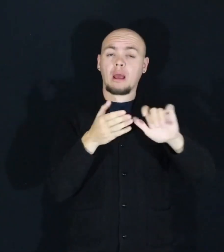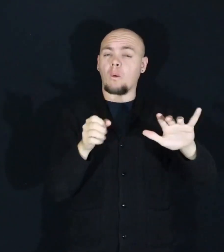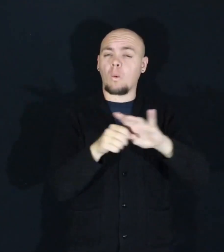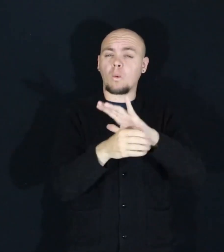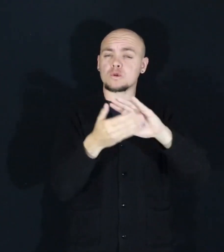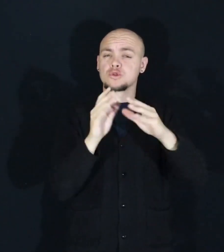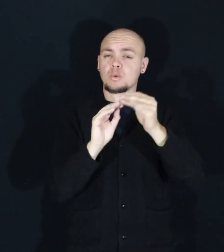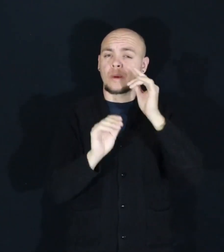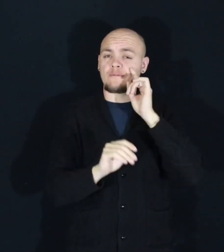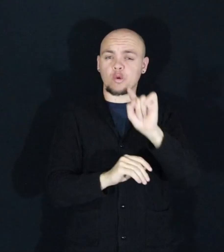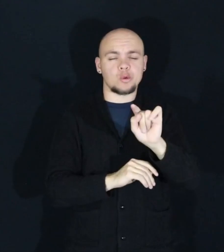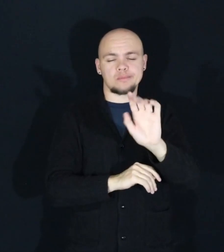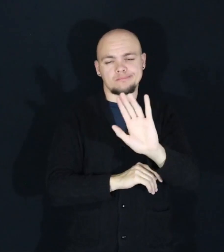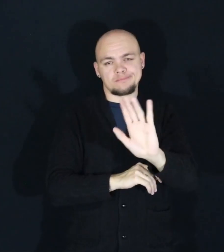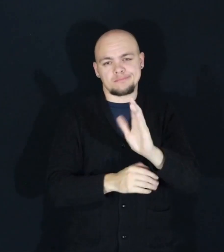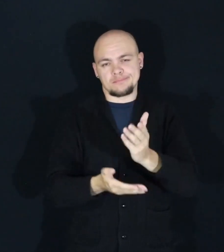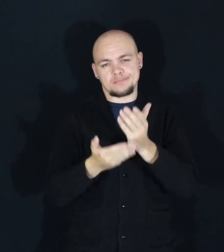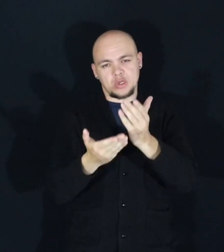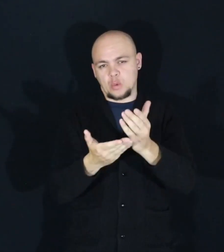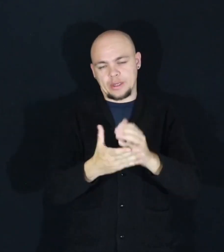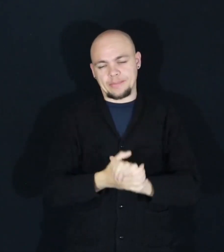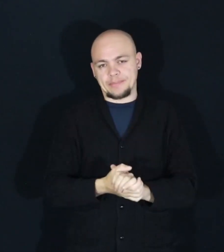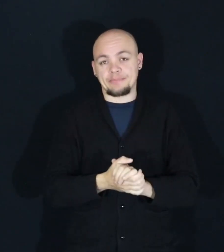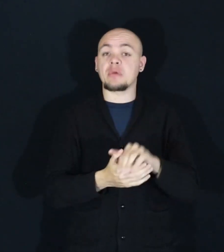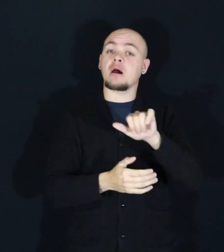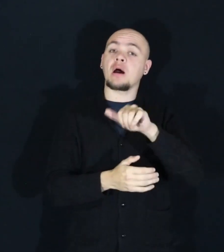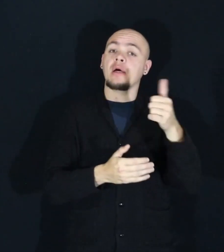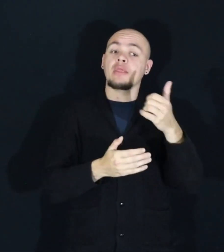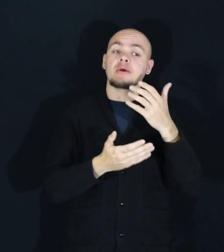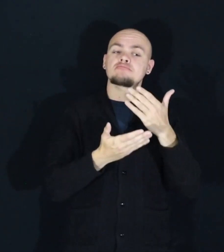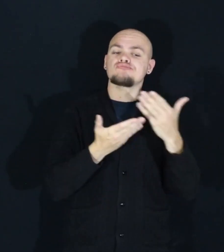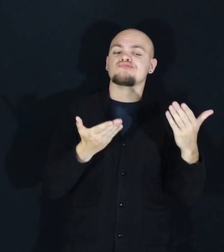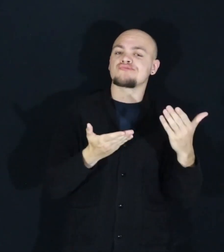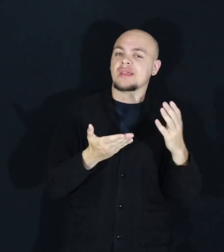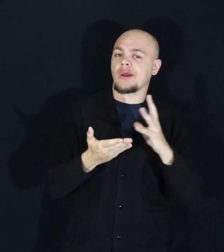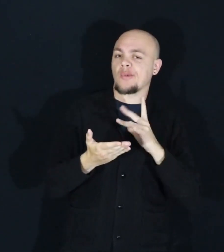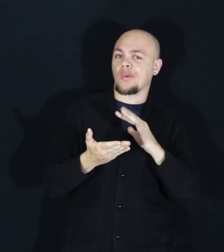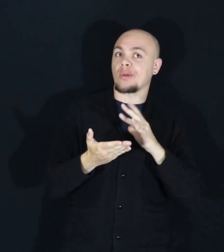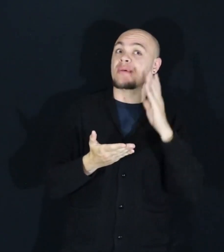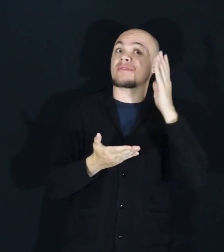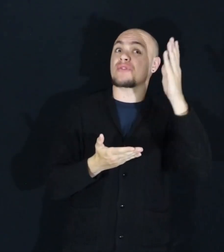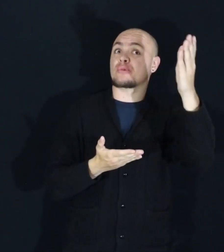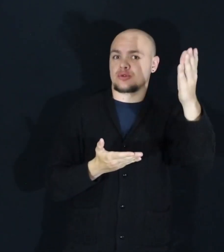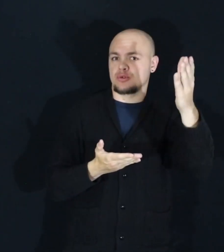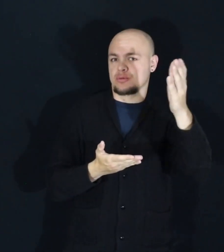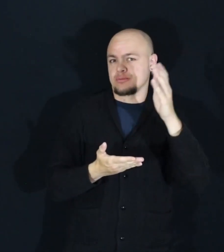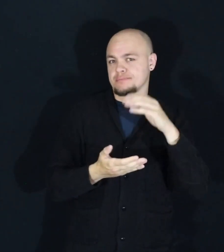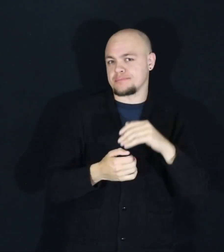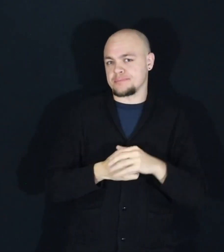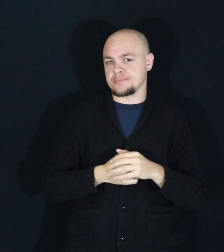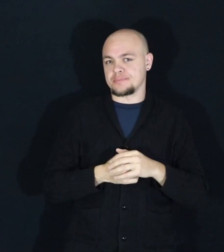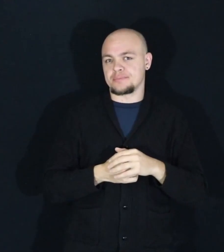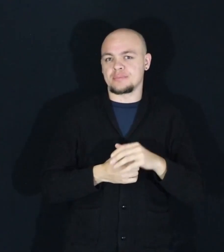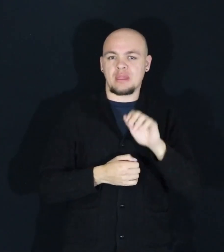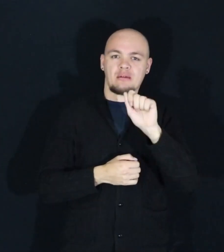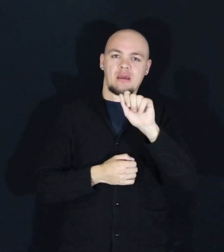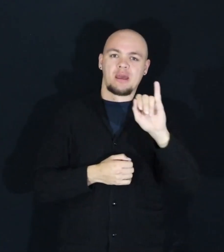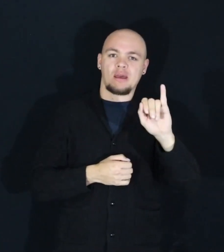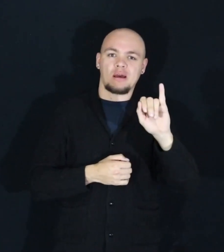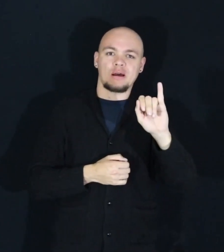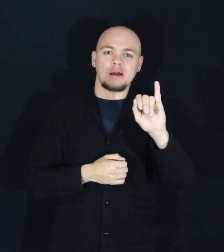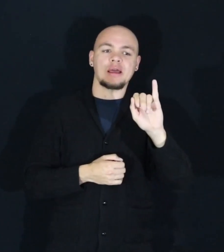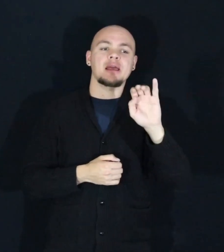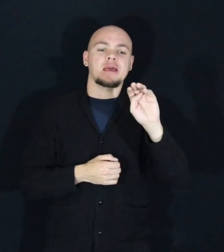story. But I want to talk about something else that's really cool that's not here yet, but maybe here soon. And that's AI-powered